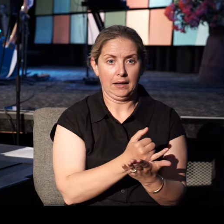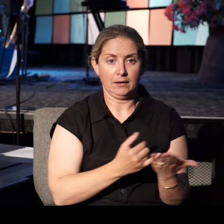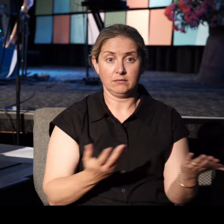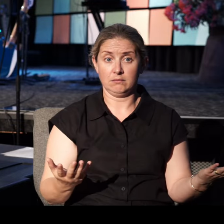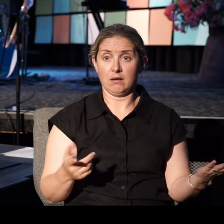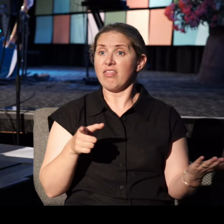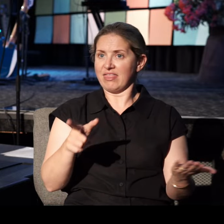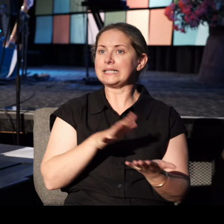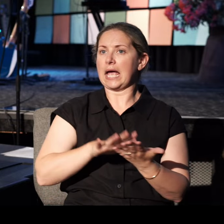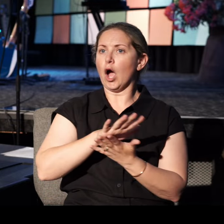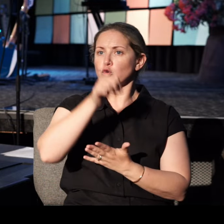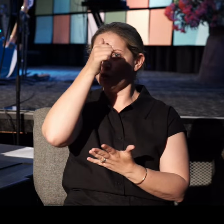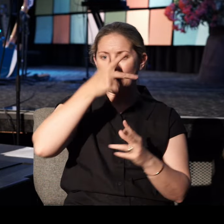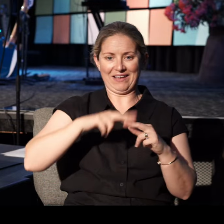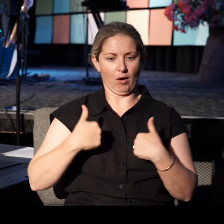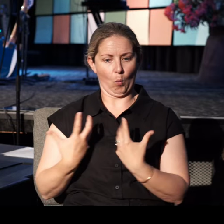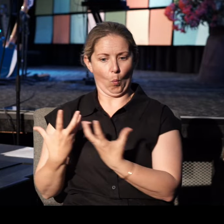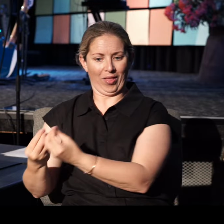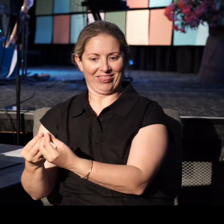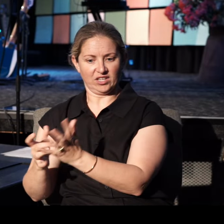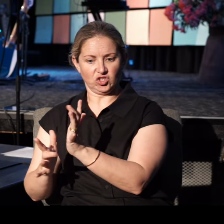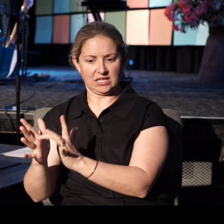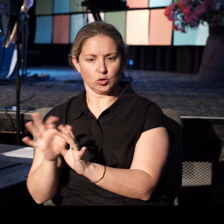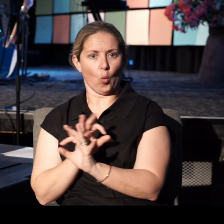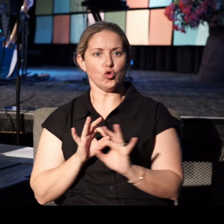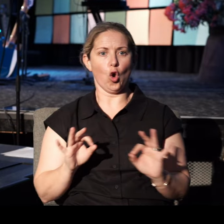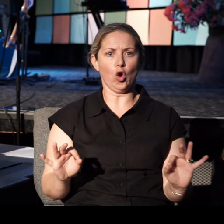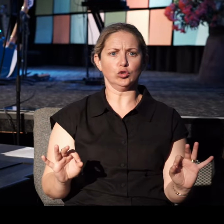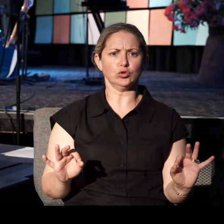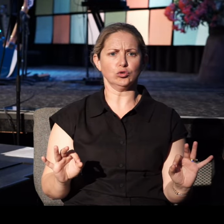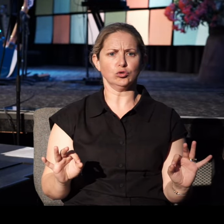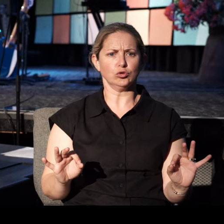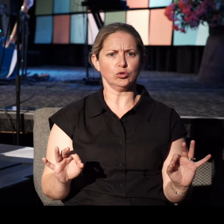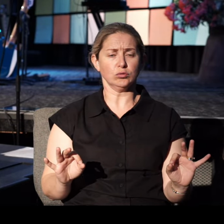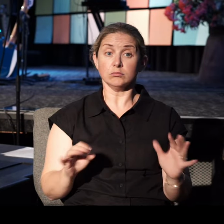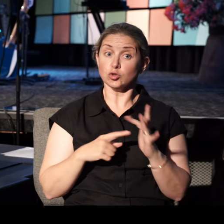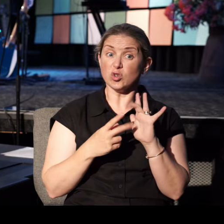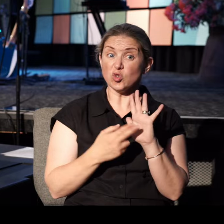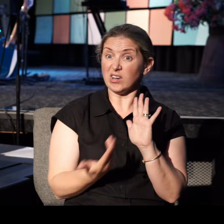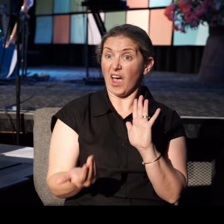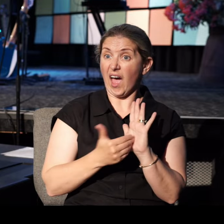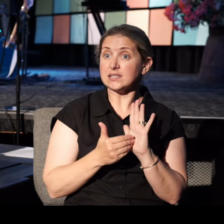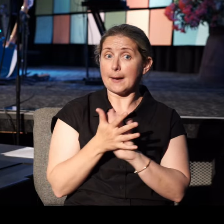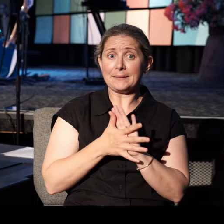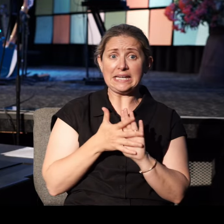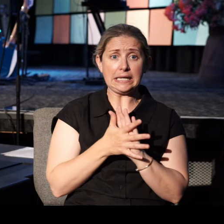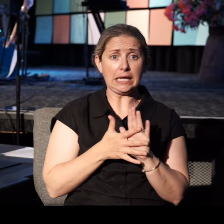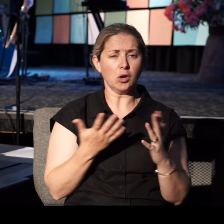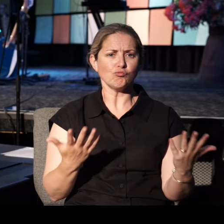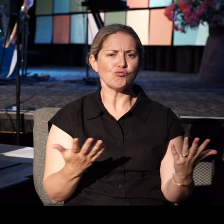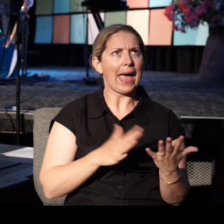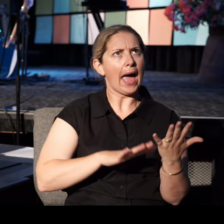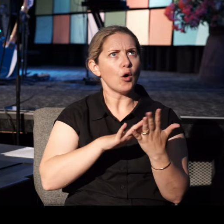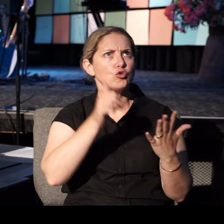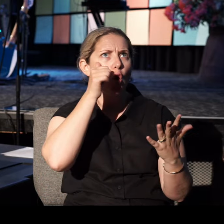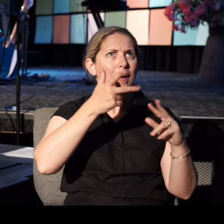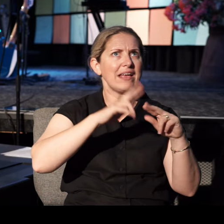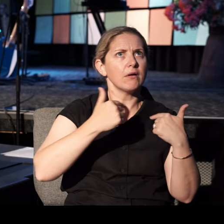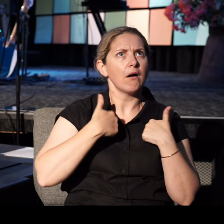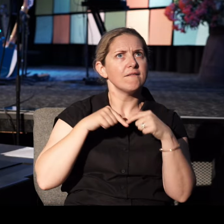the child of God or the child of the devil. Do you see how this, he's giving a definition of what it looks like to be a child of